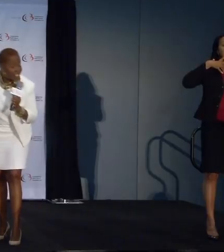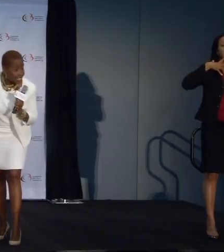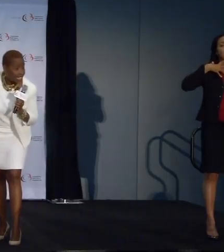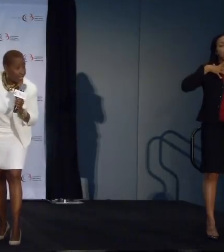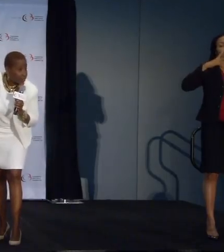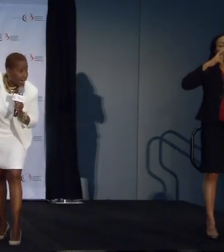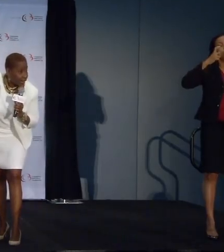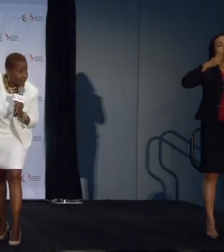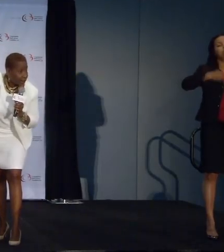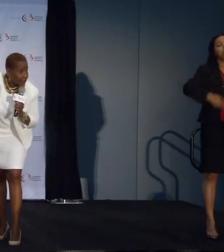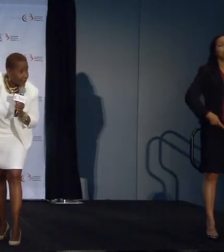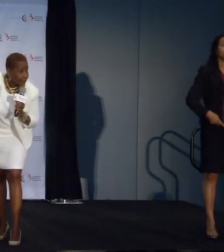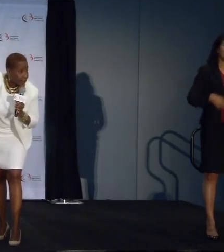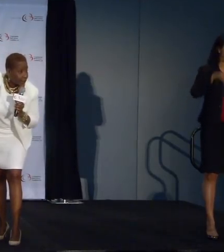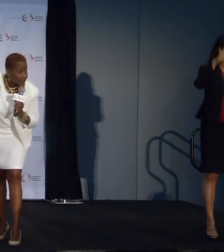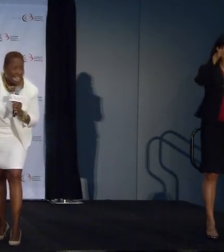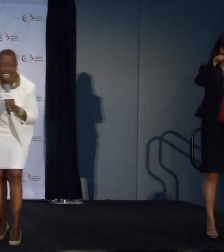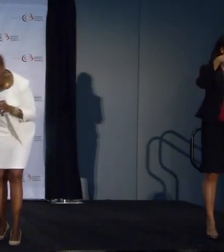on 50 in the rain.